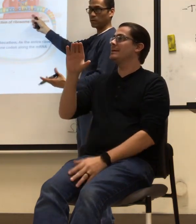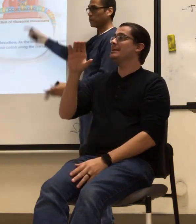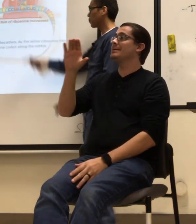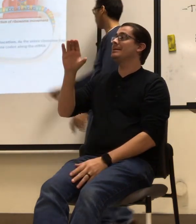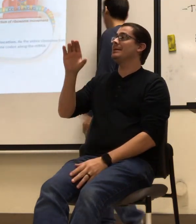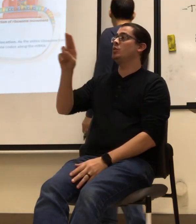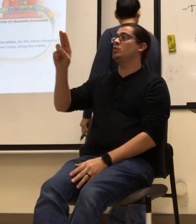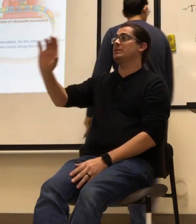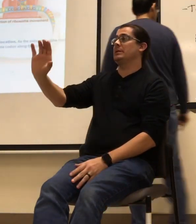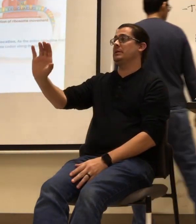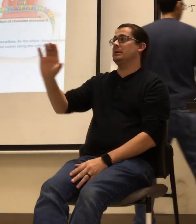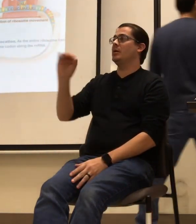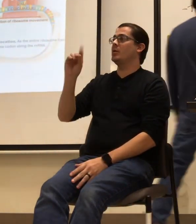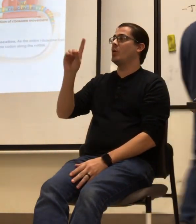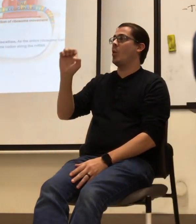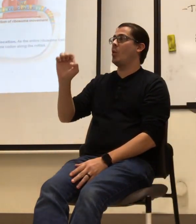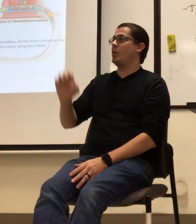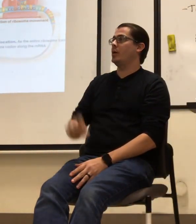code.